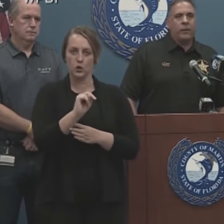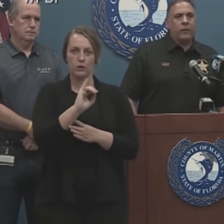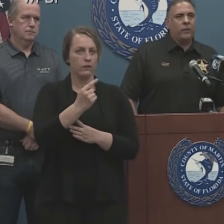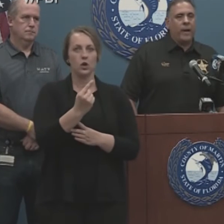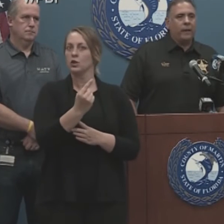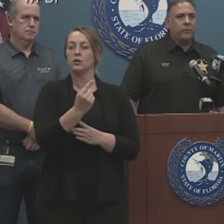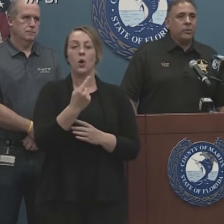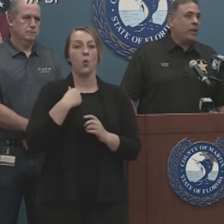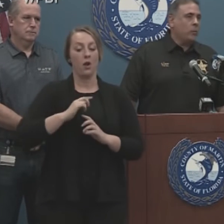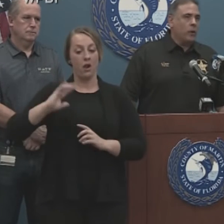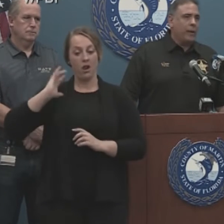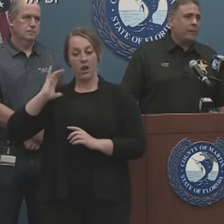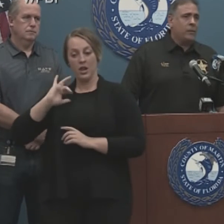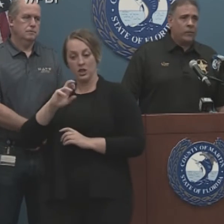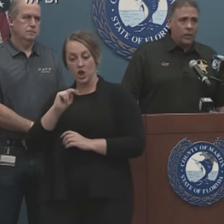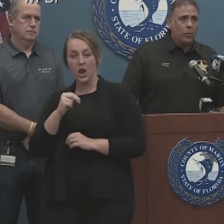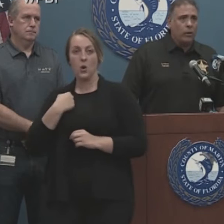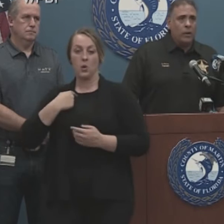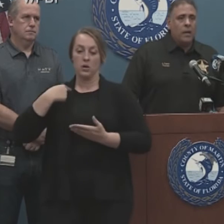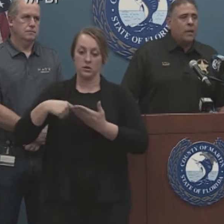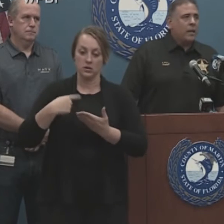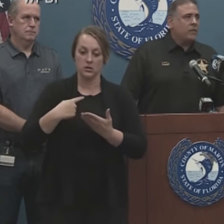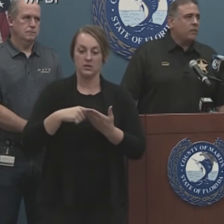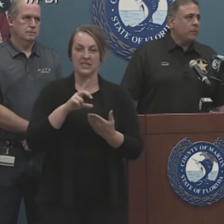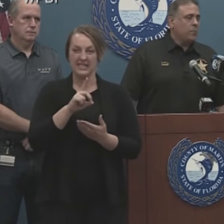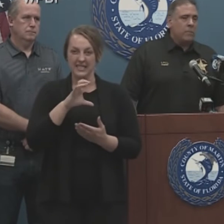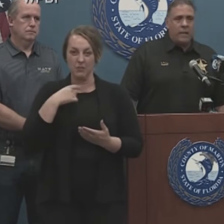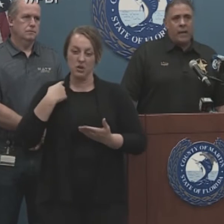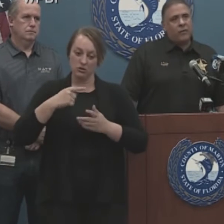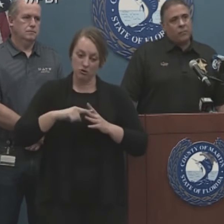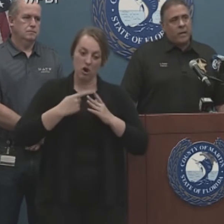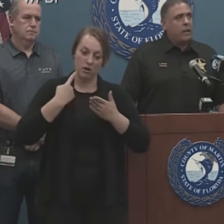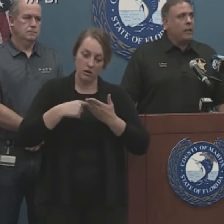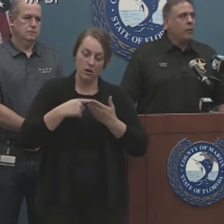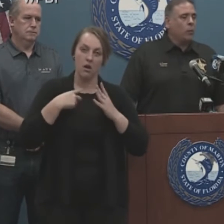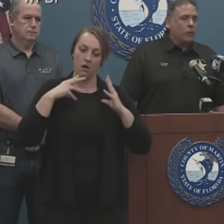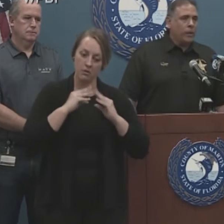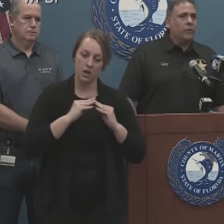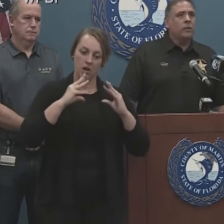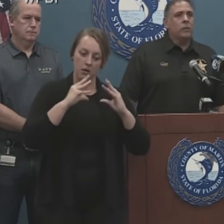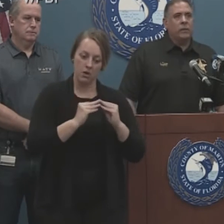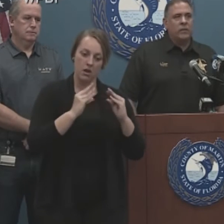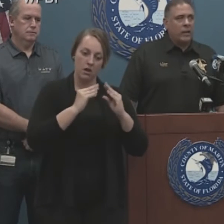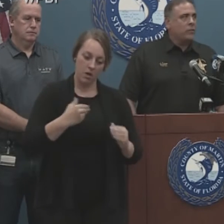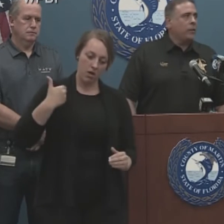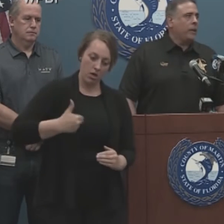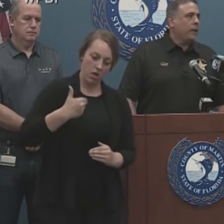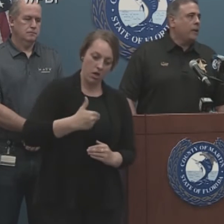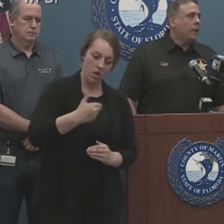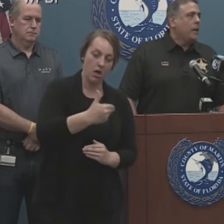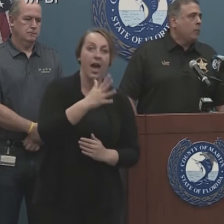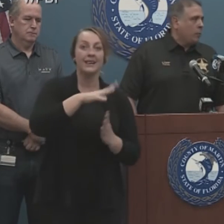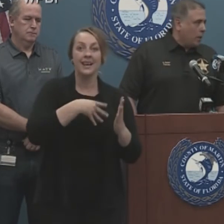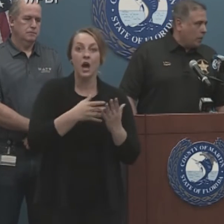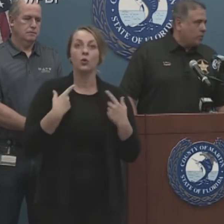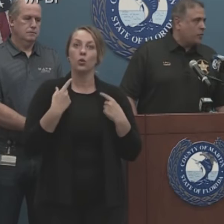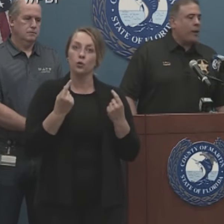We started this back in January and even December. It's been meeting after meeting, and what are we going to do, and scheduling